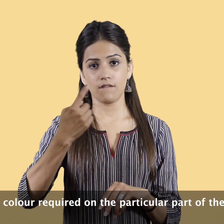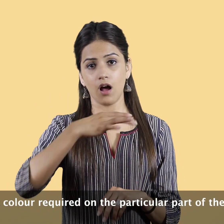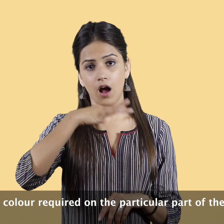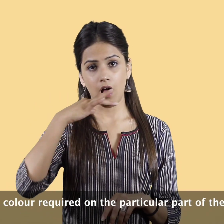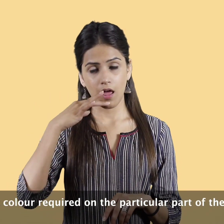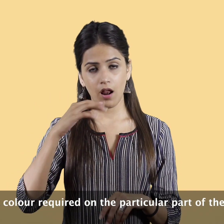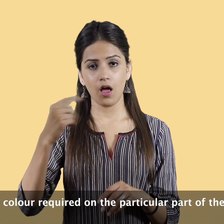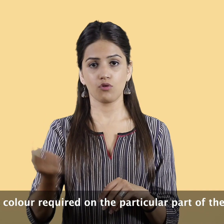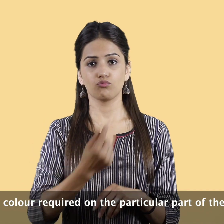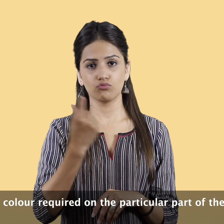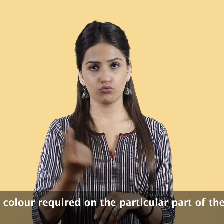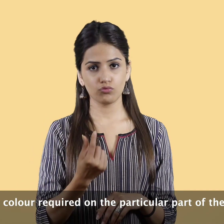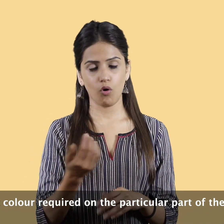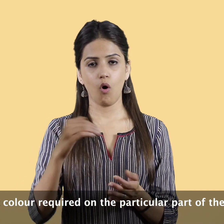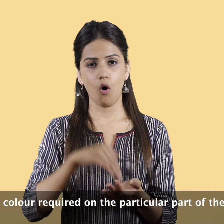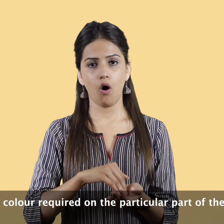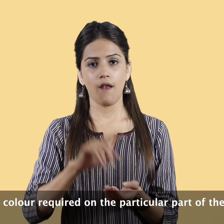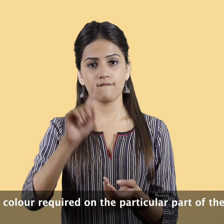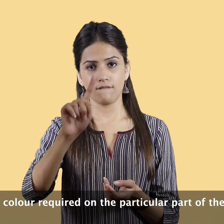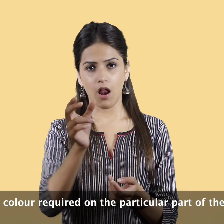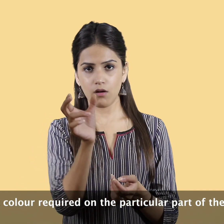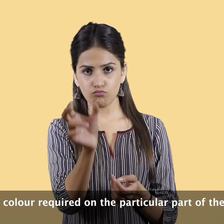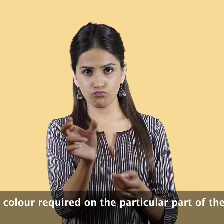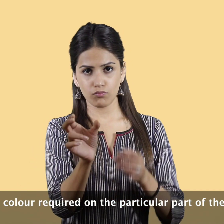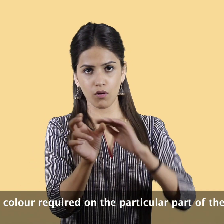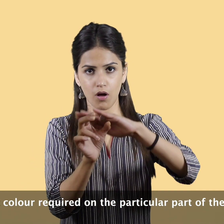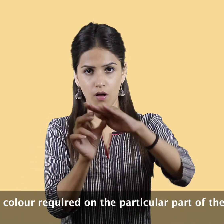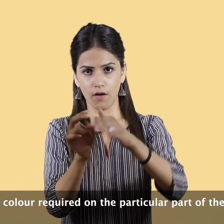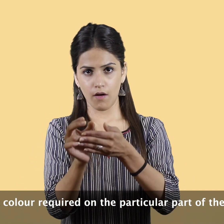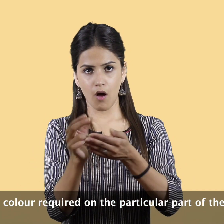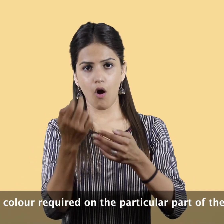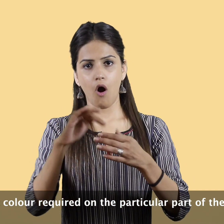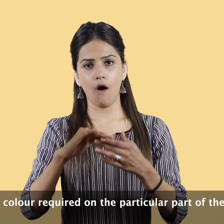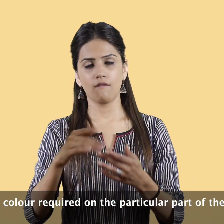Fill the first color required on the particular part of the product.